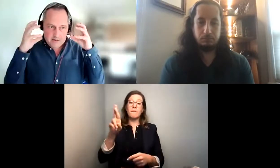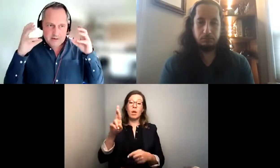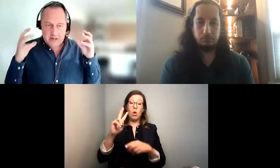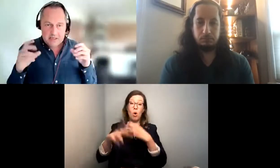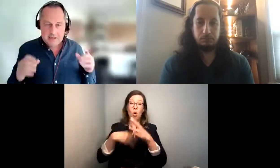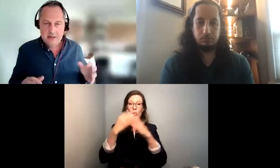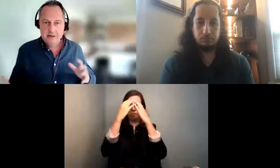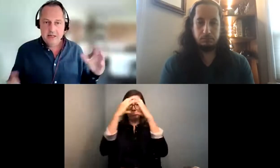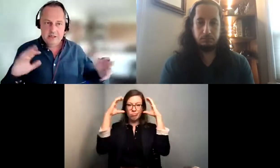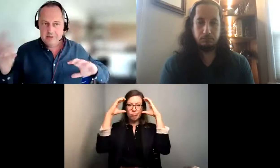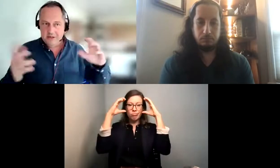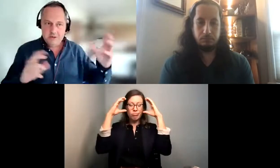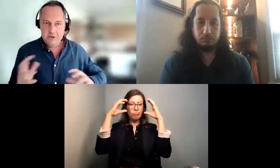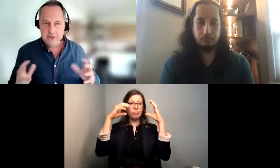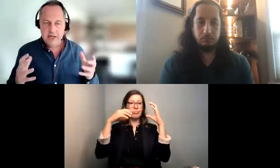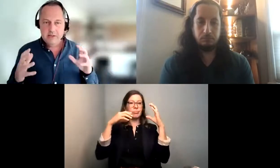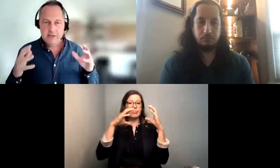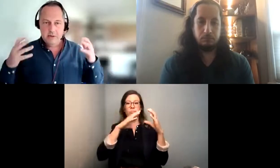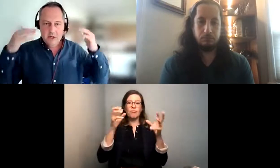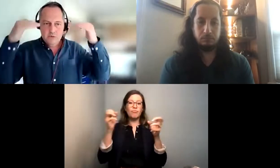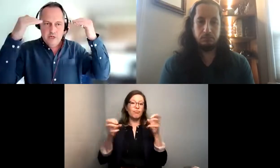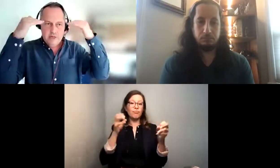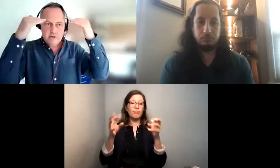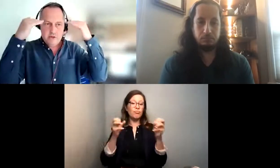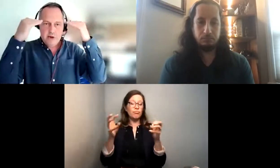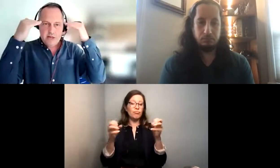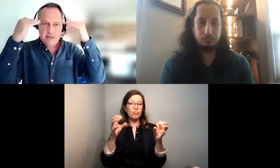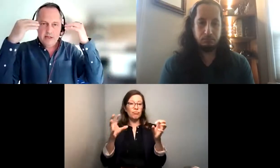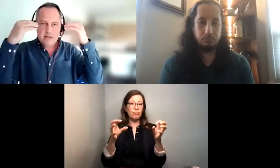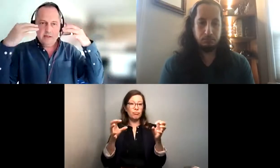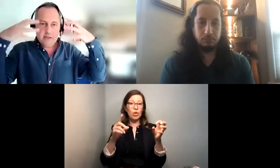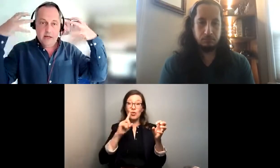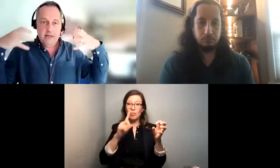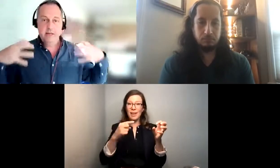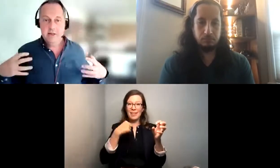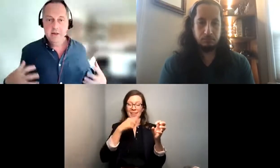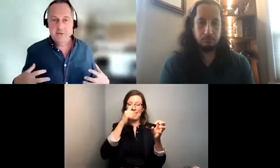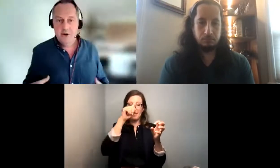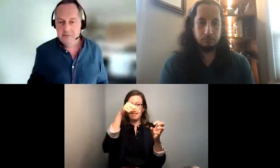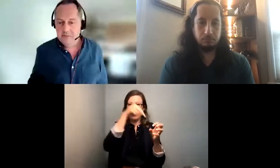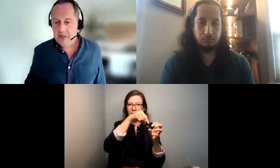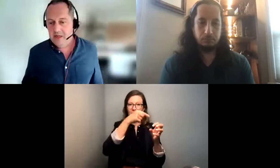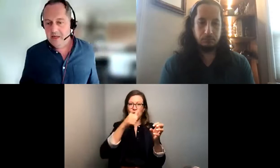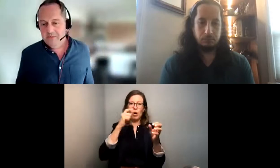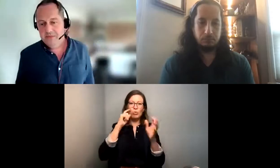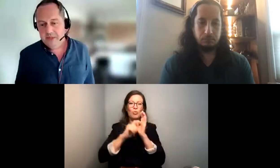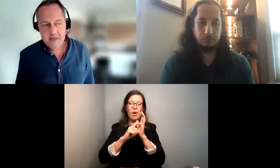VR glasses on, and you know you're moving your hand. So really, you're trying to recognize the sign